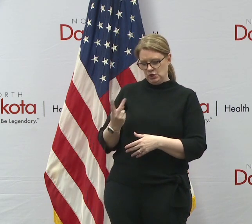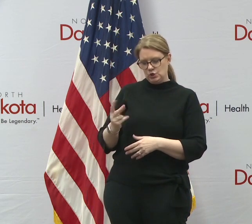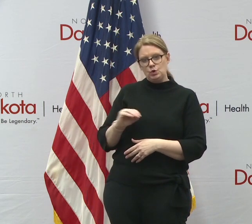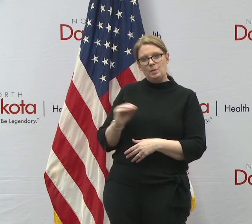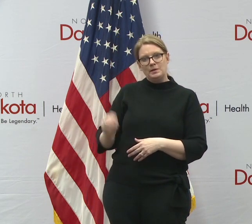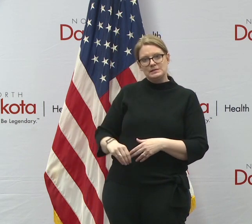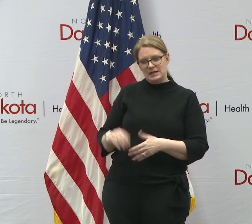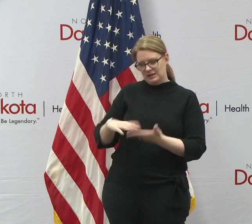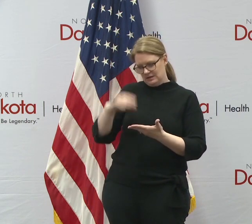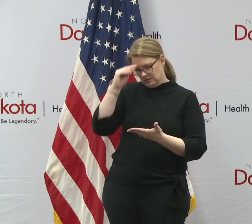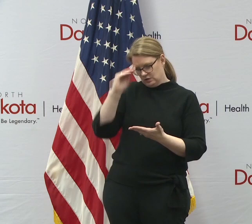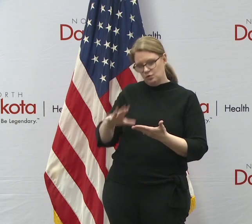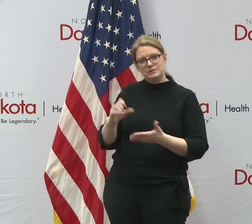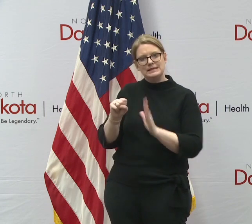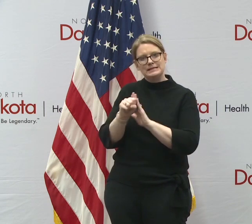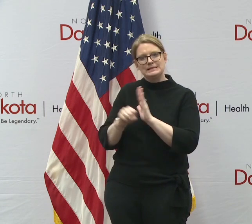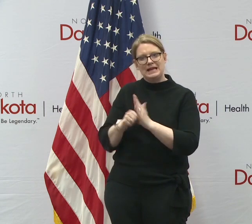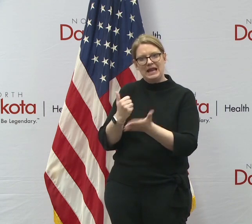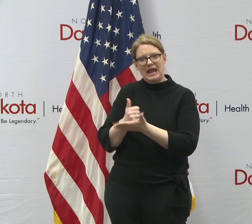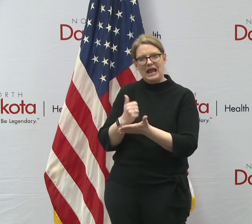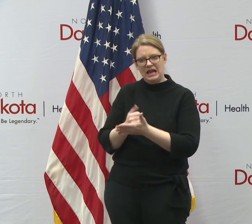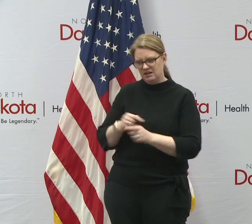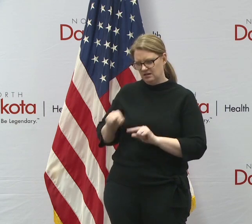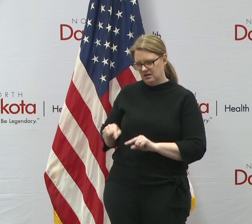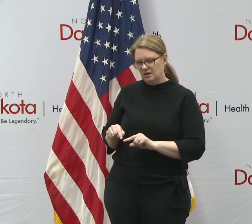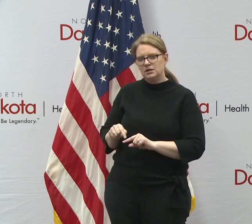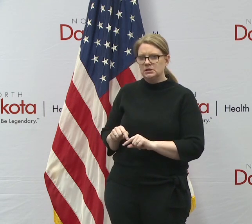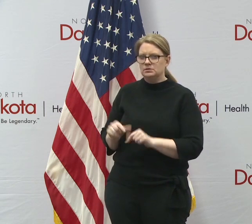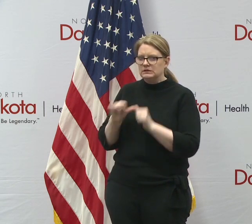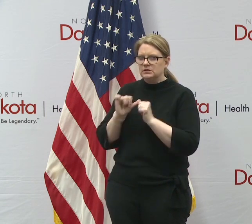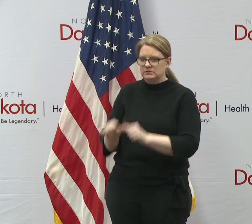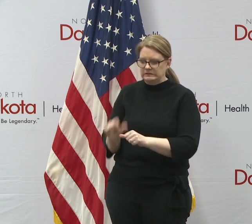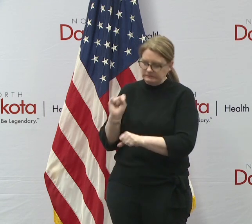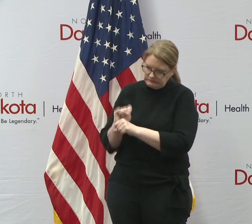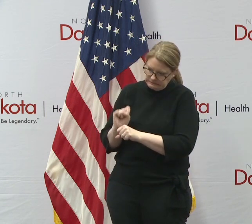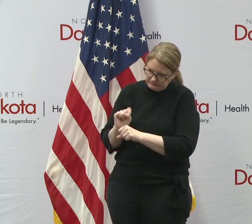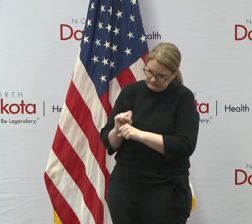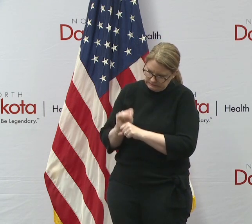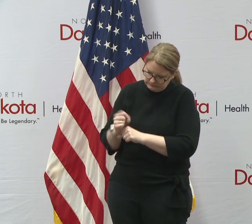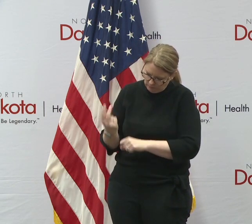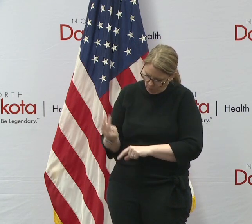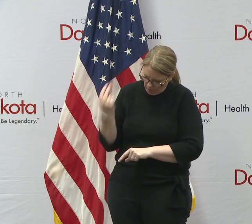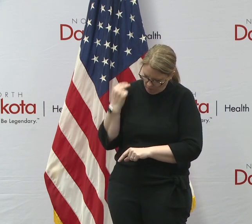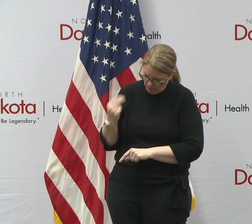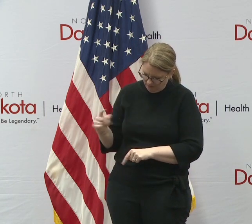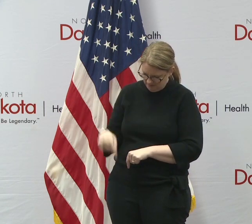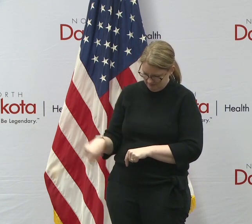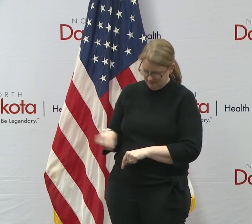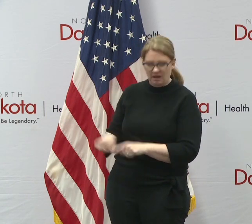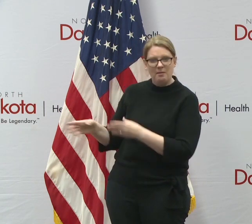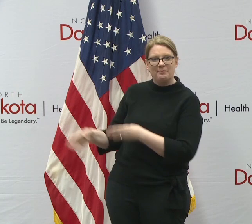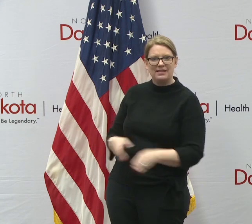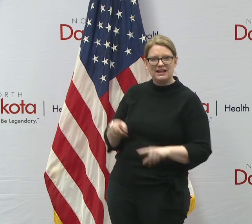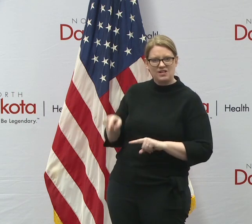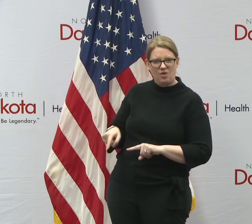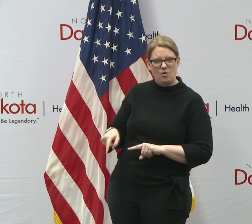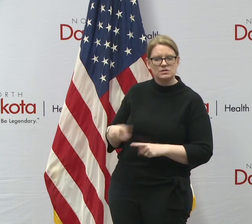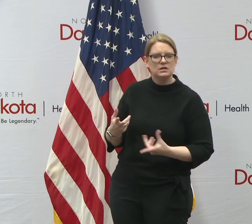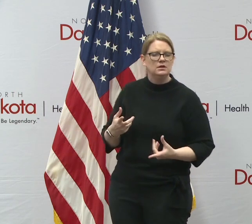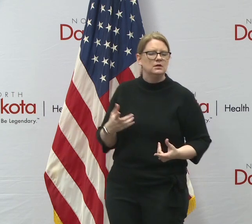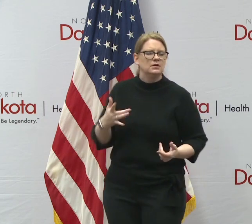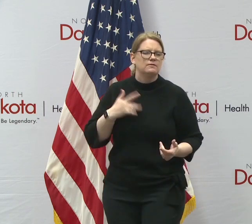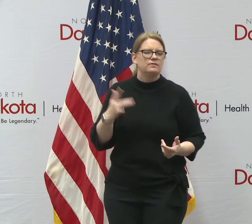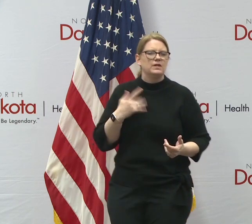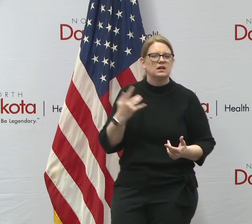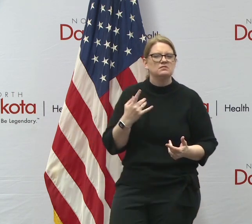of students in state aid, we're going to continue to work through this evening on those plans where we believe that we'll